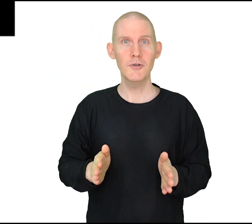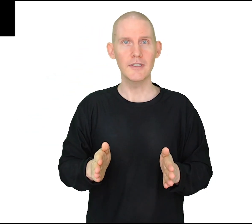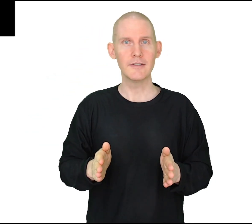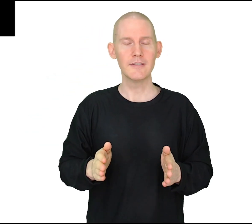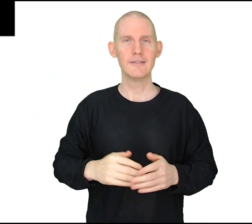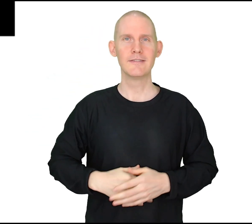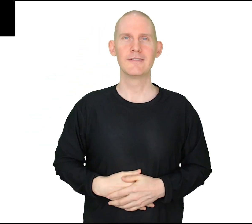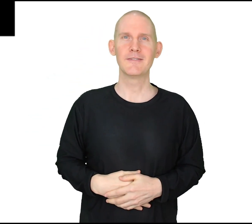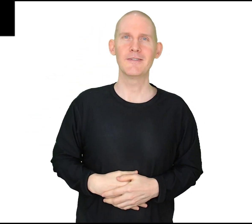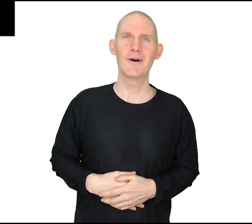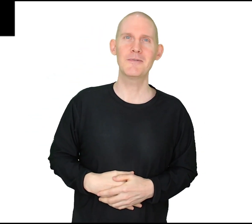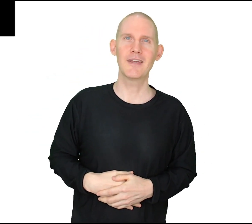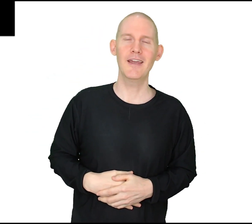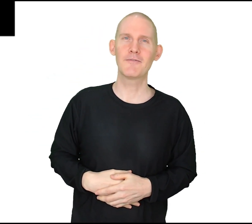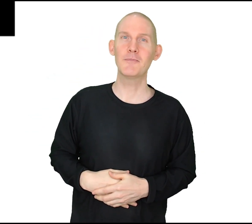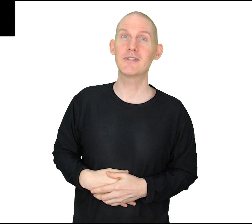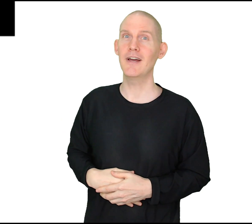Student. Okay, from the side,